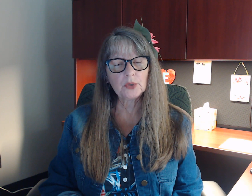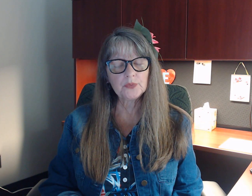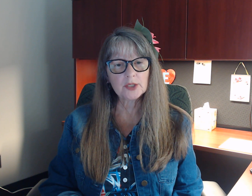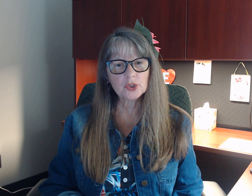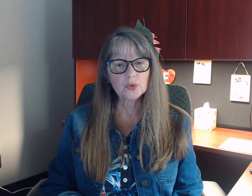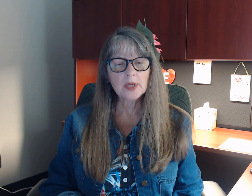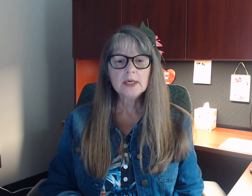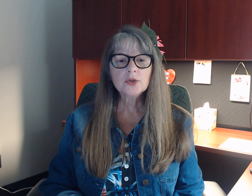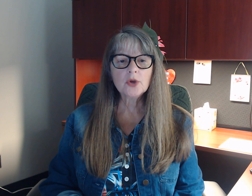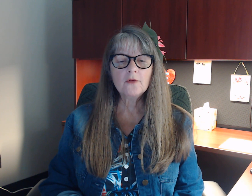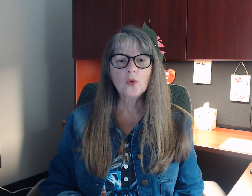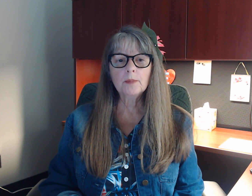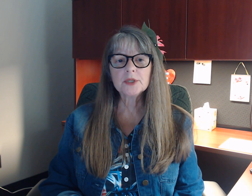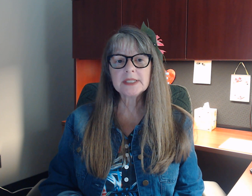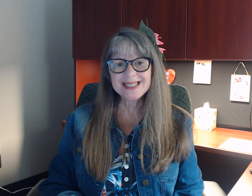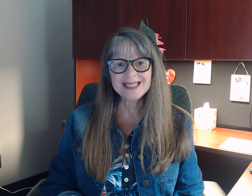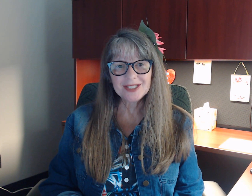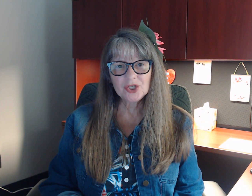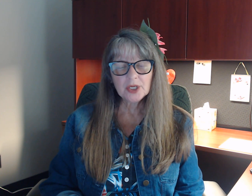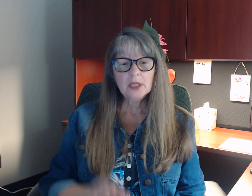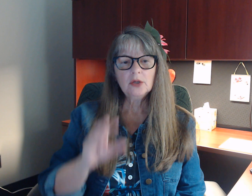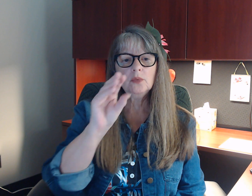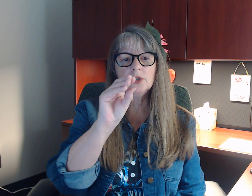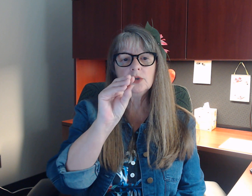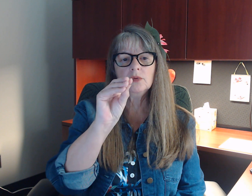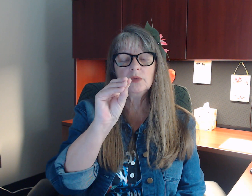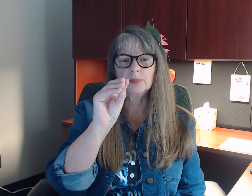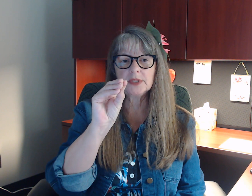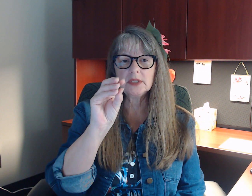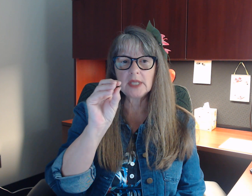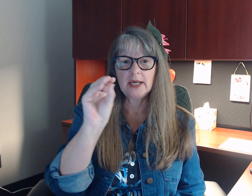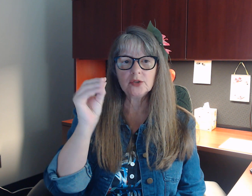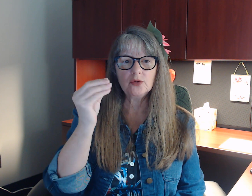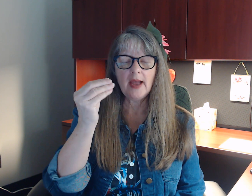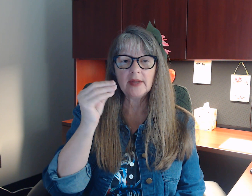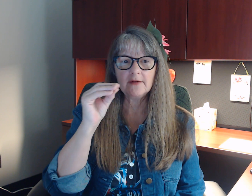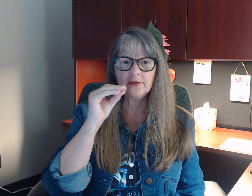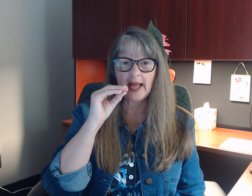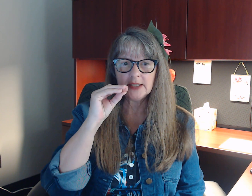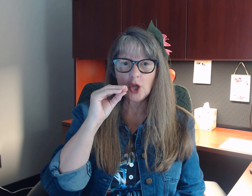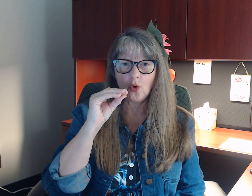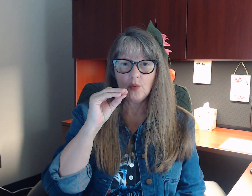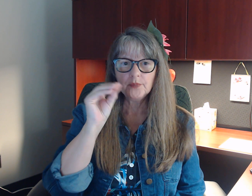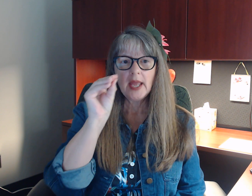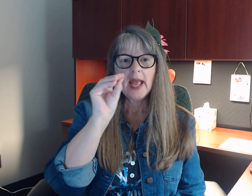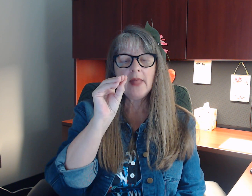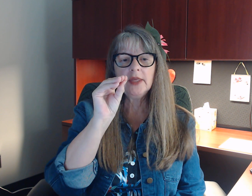that too. So for percentage, you would do the percent sign, so you have like a flattened O, and then